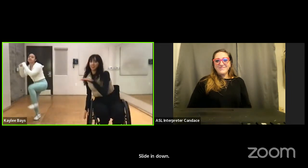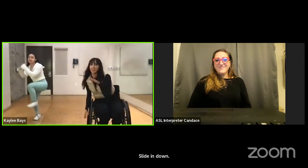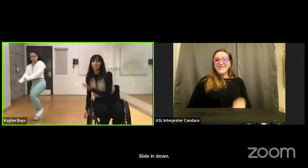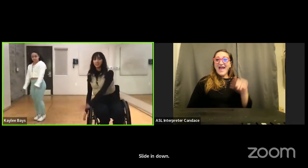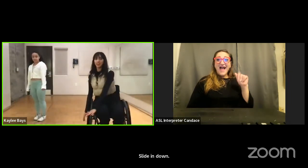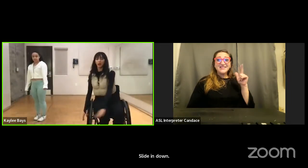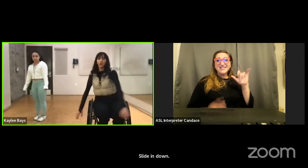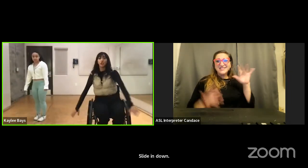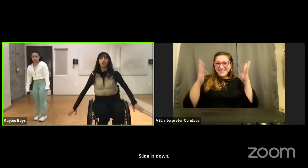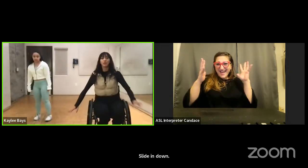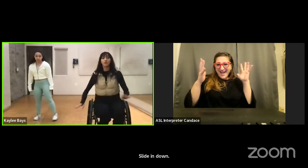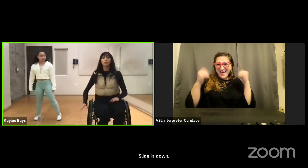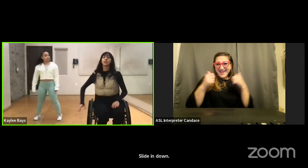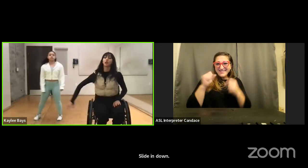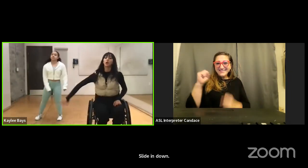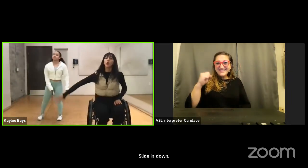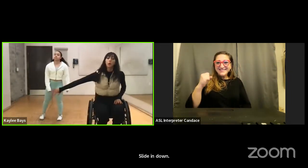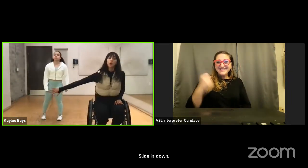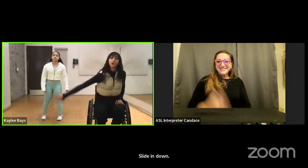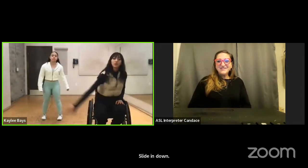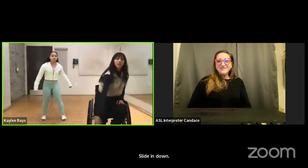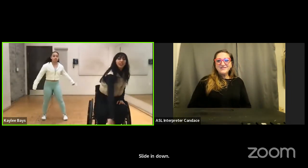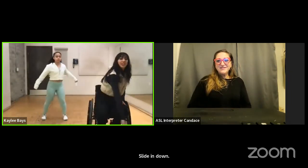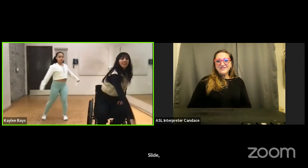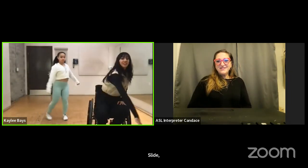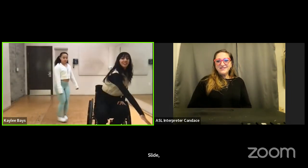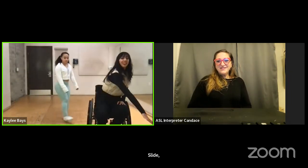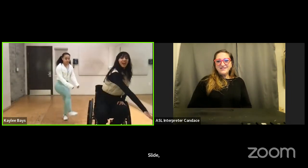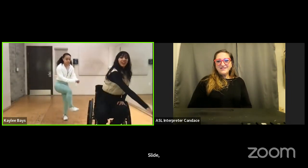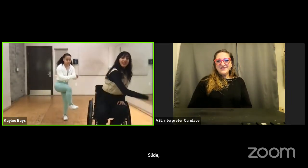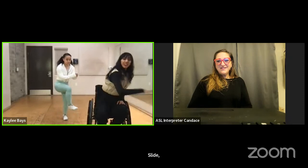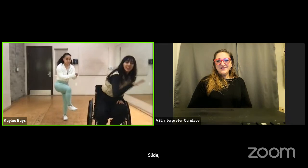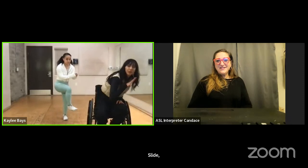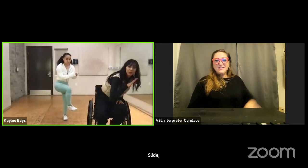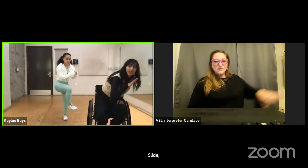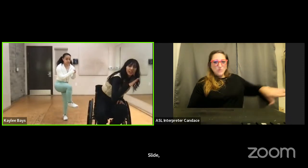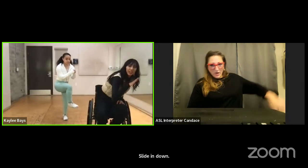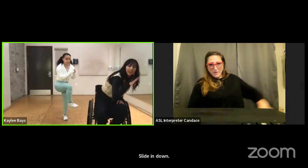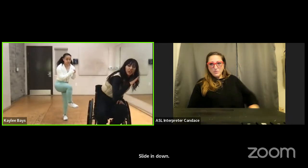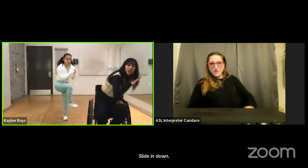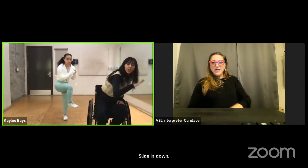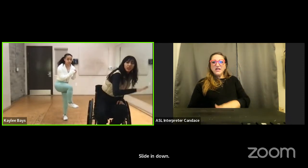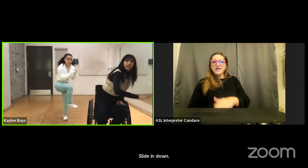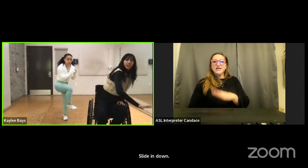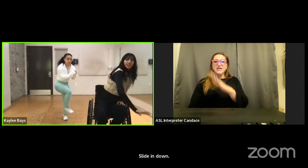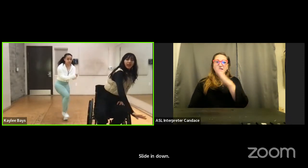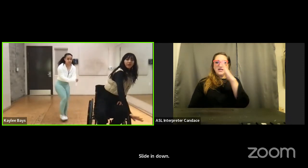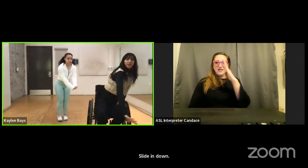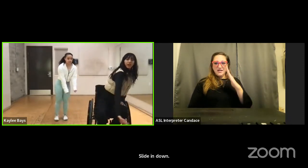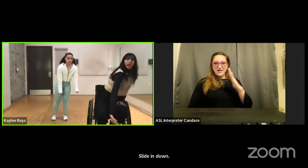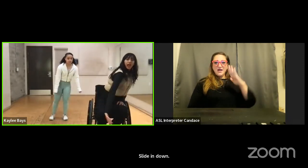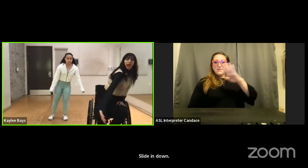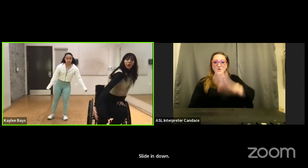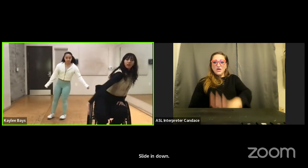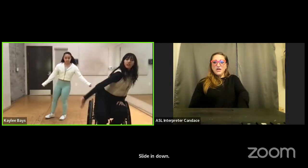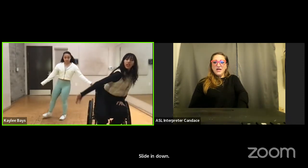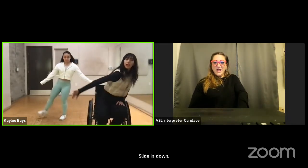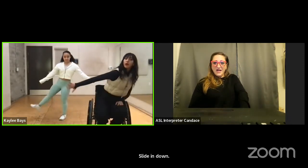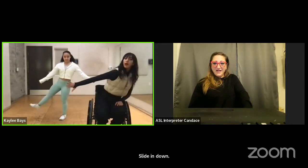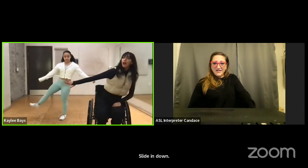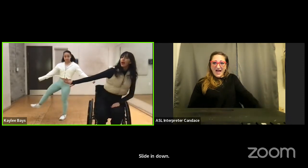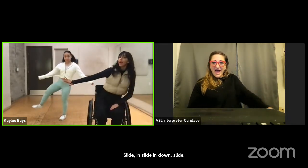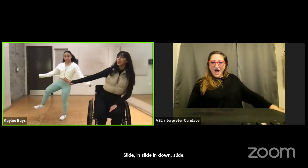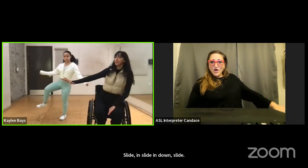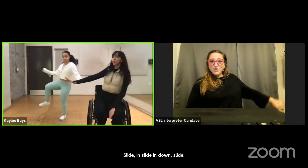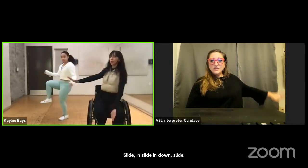Slide, in, down. Good, from here, we're going to bring it in. Slide, bring it in. You're gonna kick that foot out